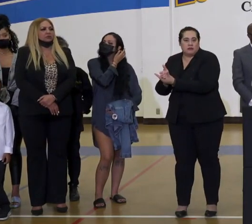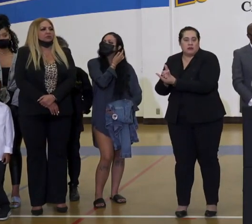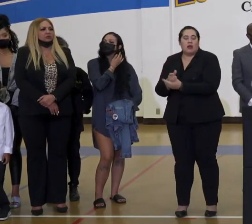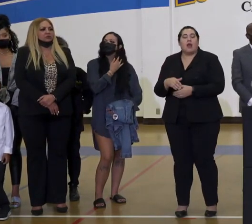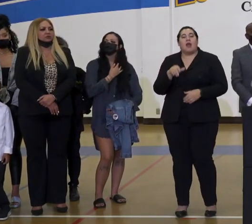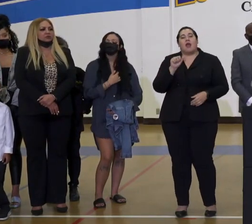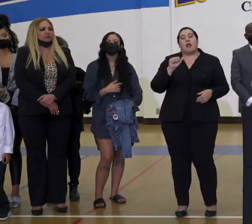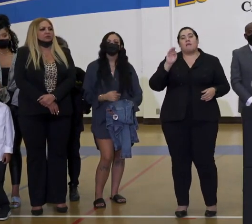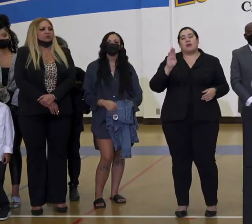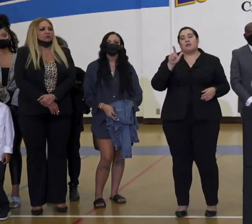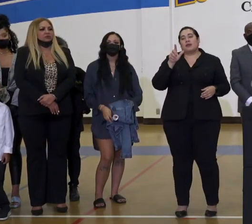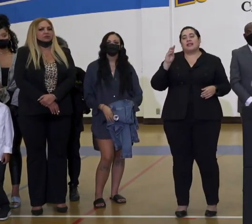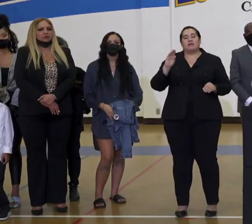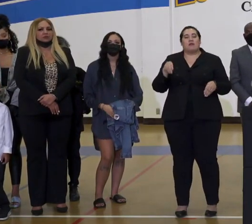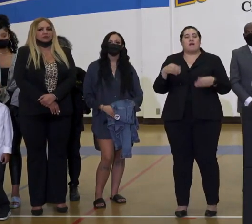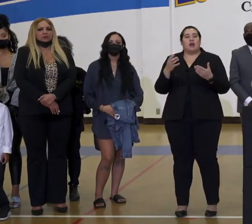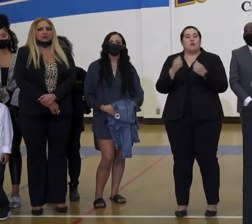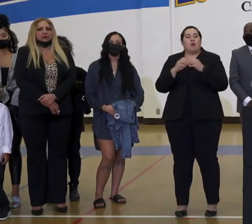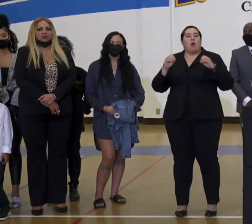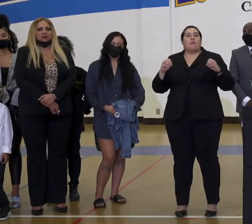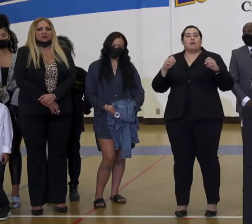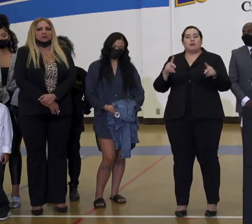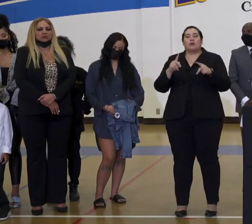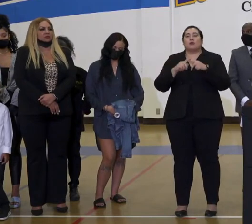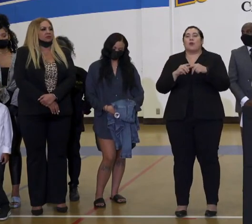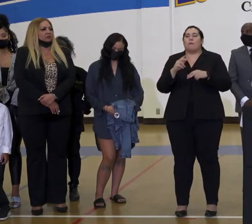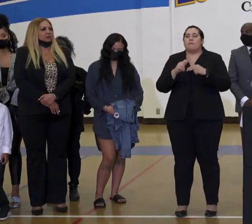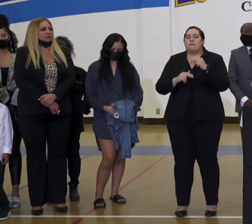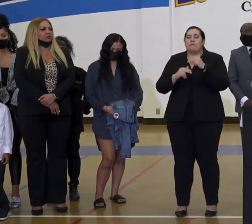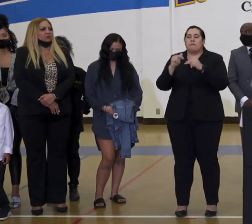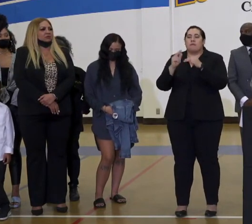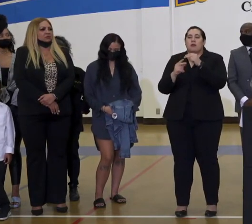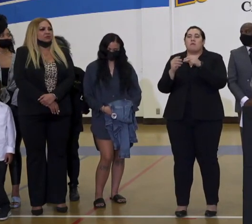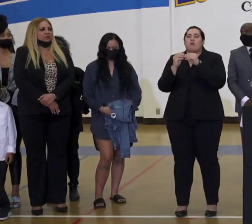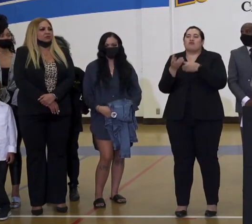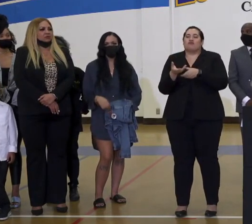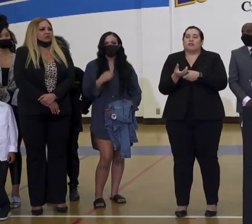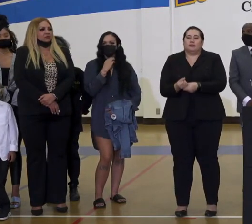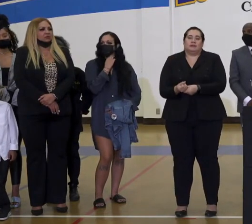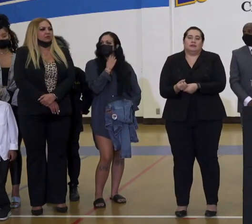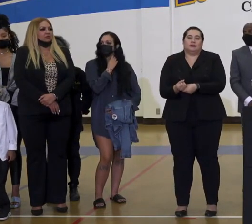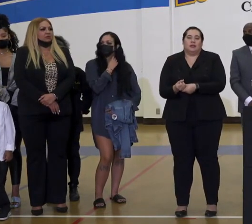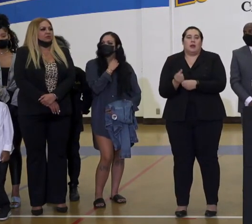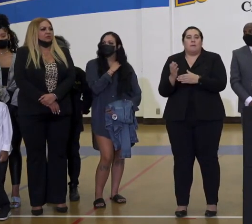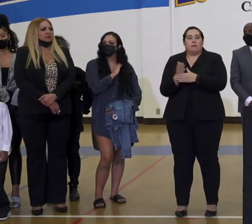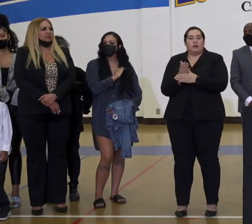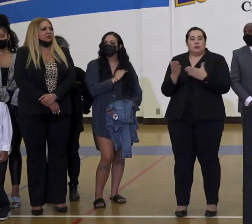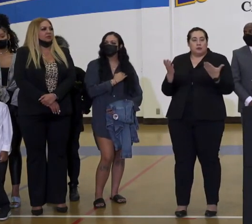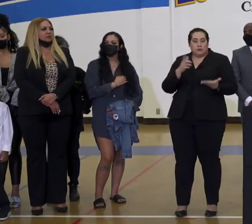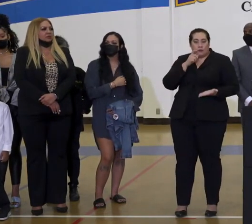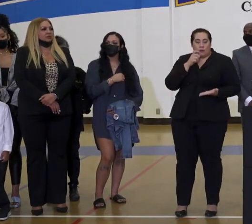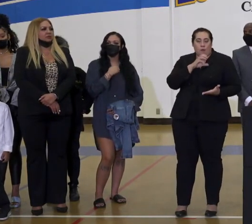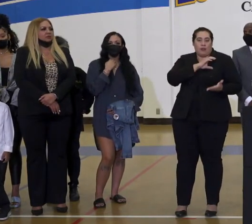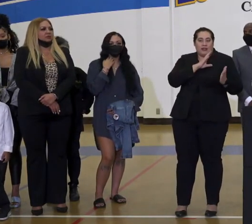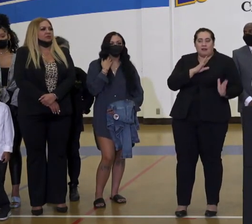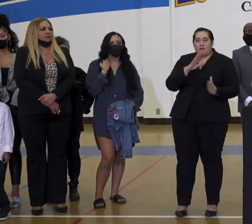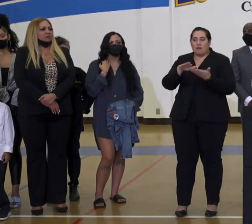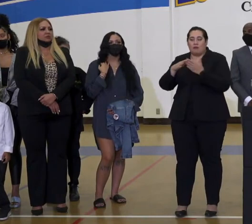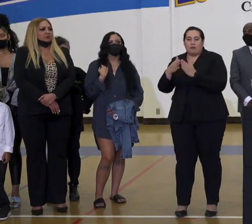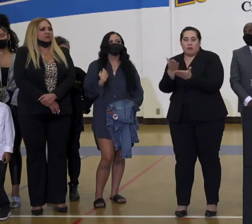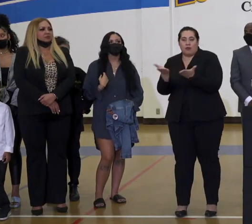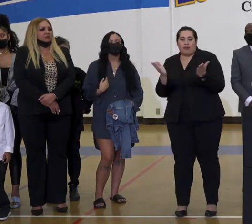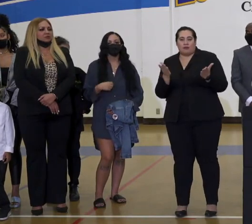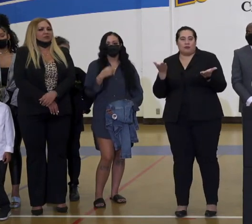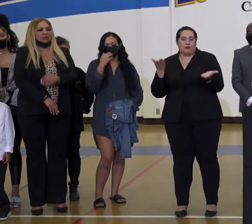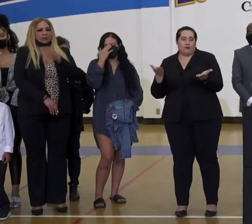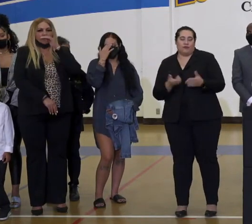AB 26 provides us with the opportunity to build more trust between police officers and the communities that